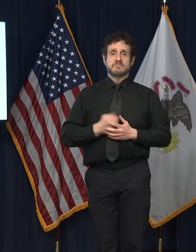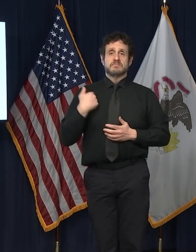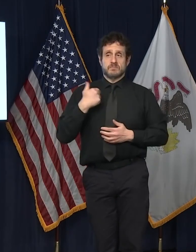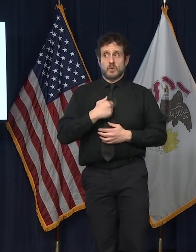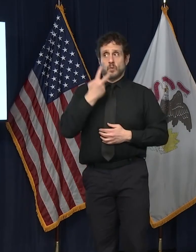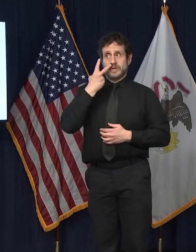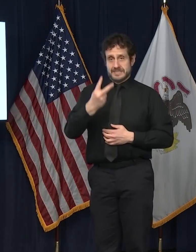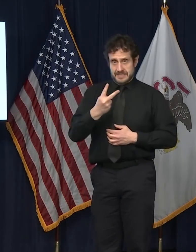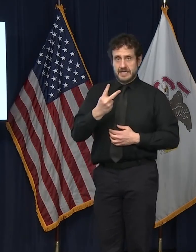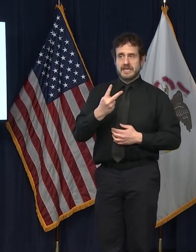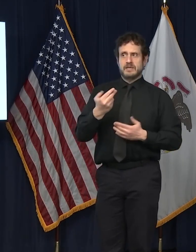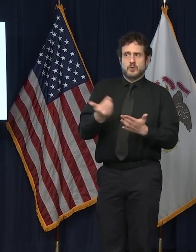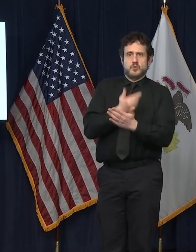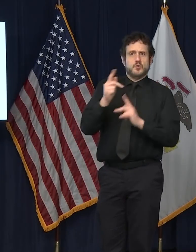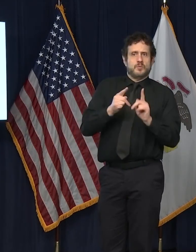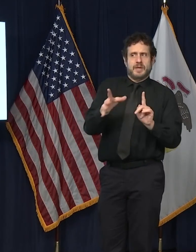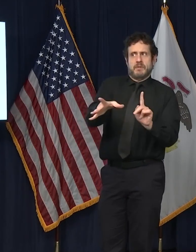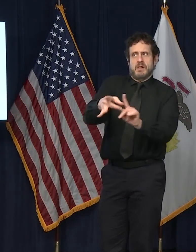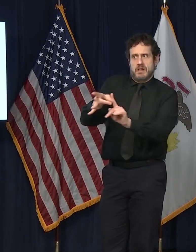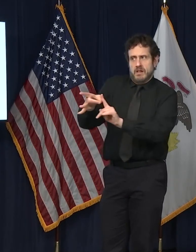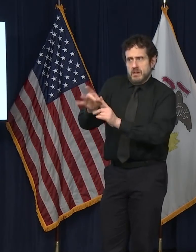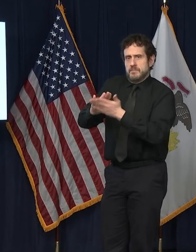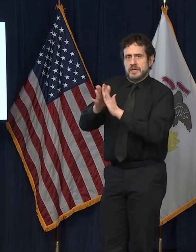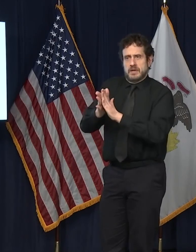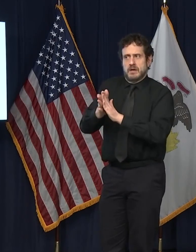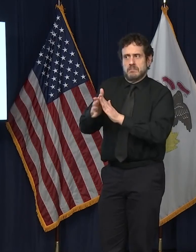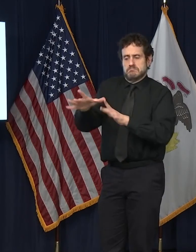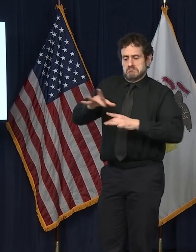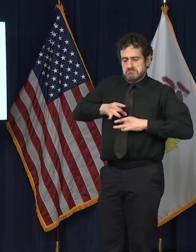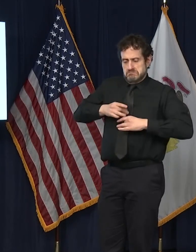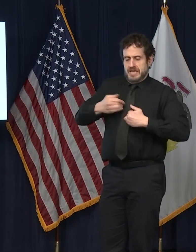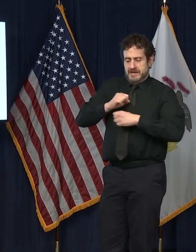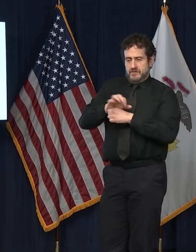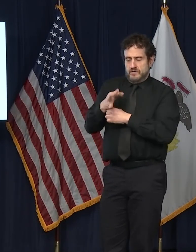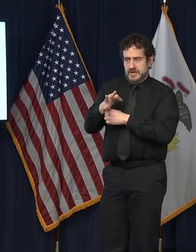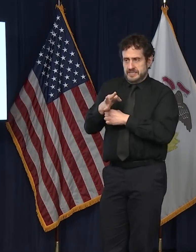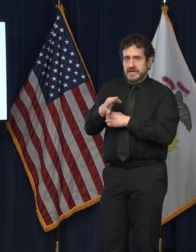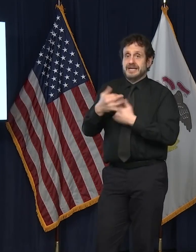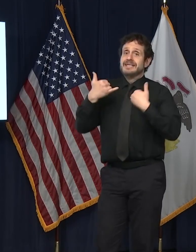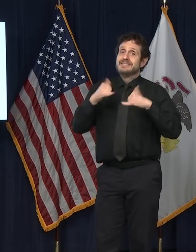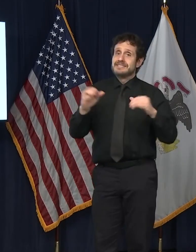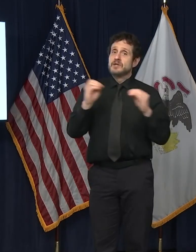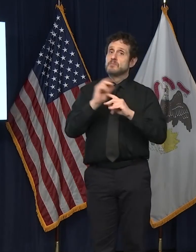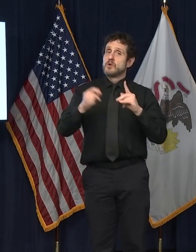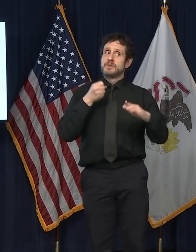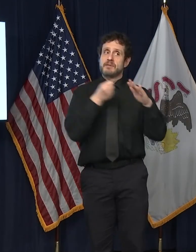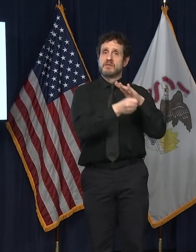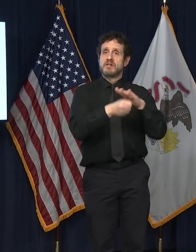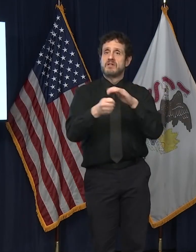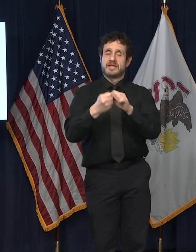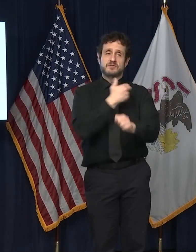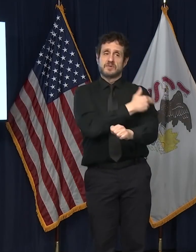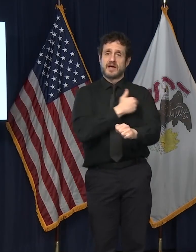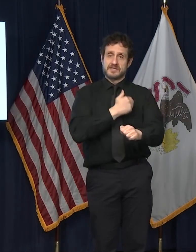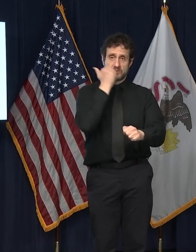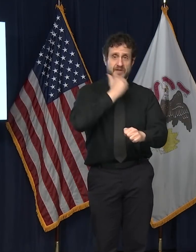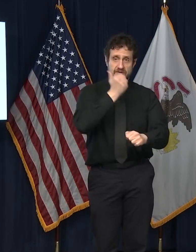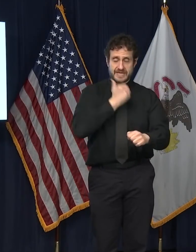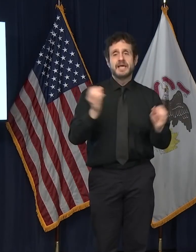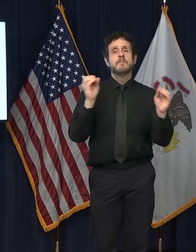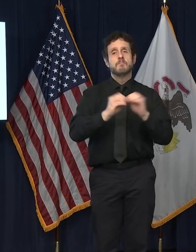new cases, we still have people going into the hospital every day, and clearly we have ongoing